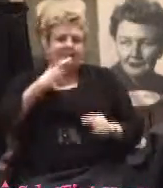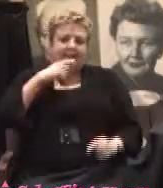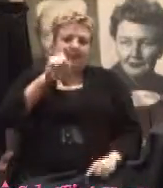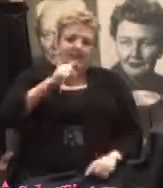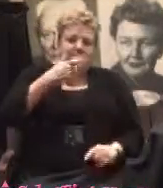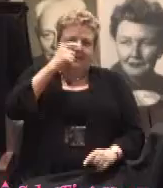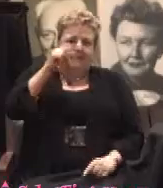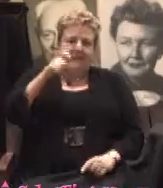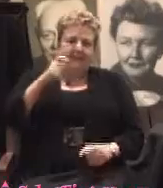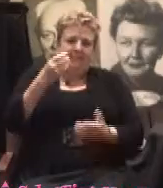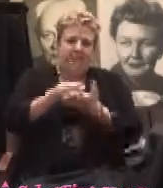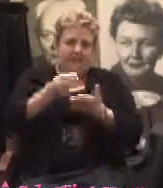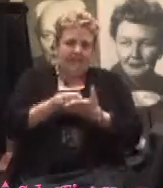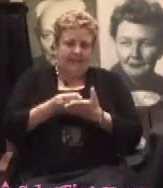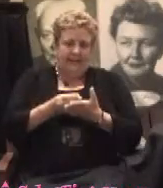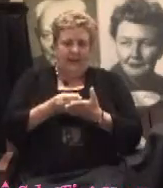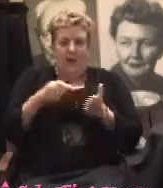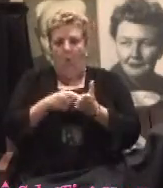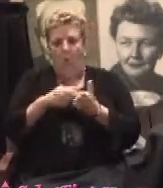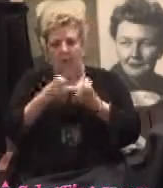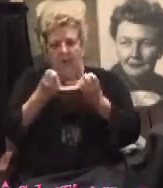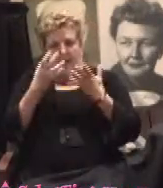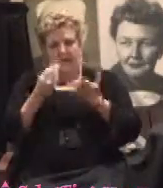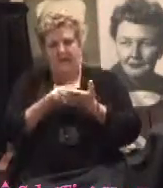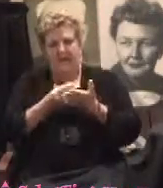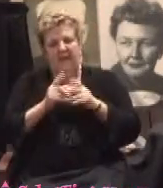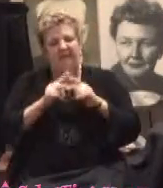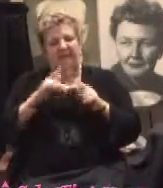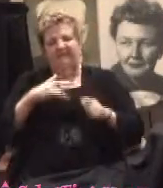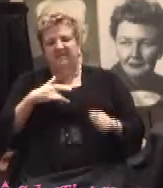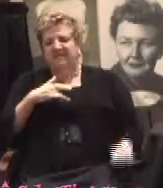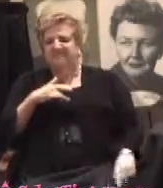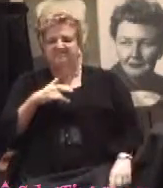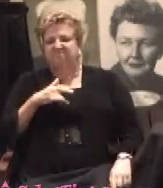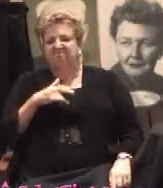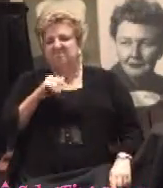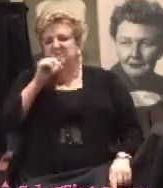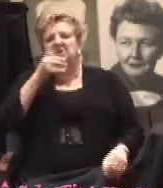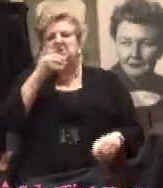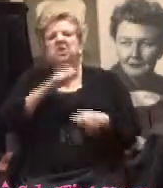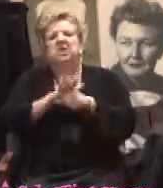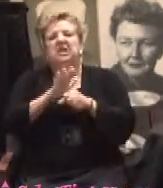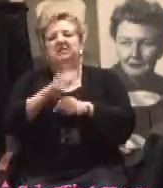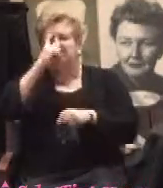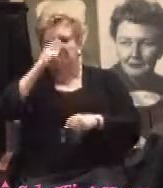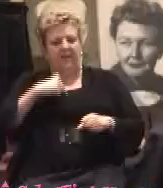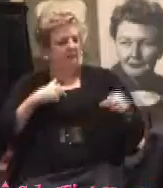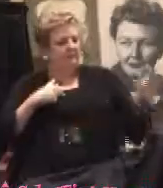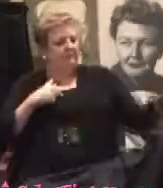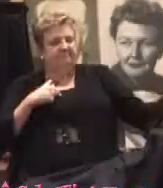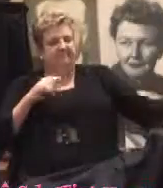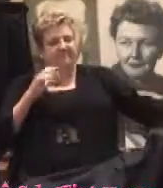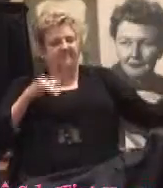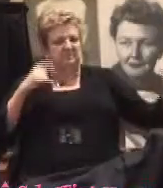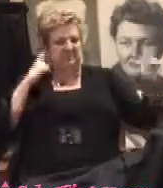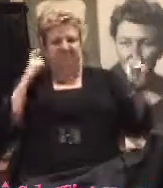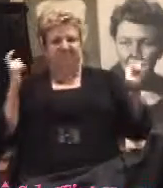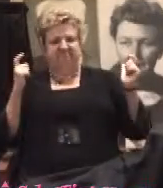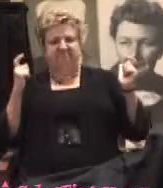had a lot of debt, but I thought it was beneath me. I thought it was beneath me. That's how arrogant I was. And the guy was taking me around. I was